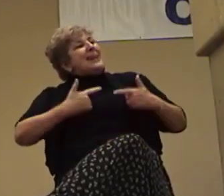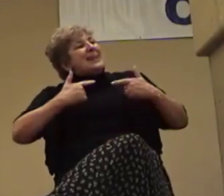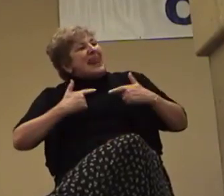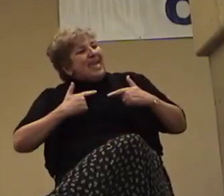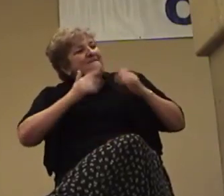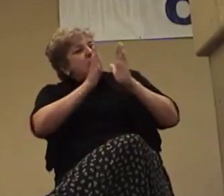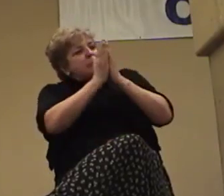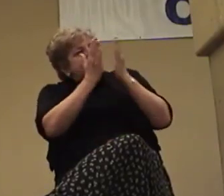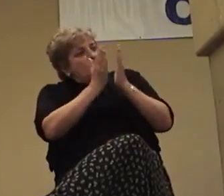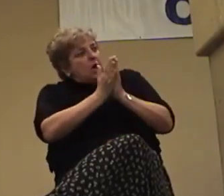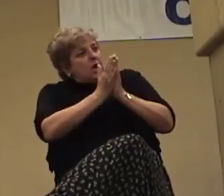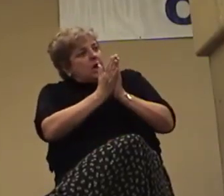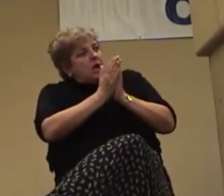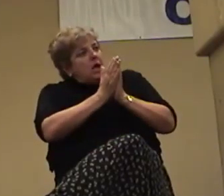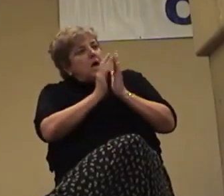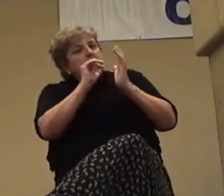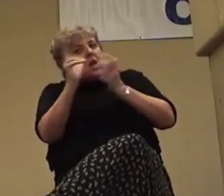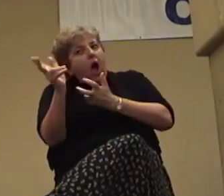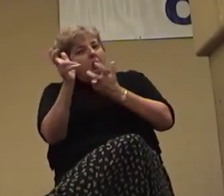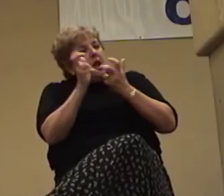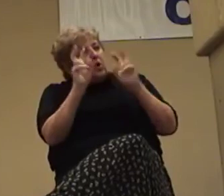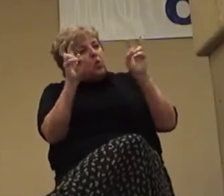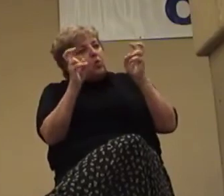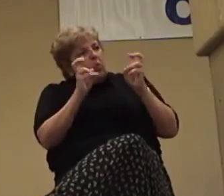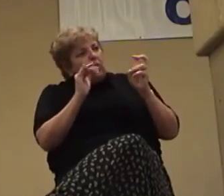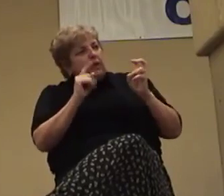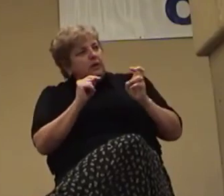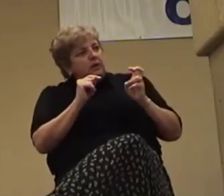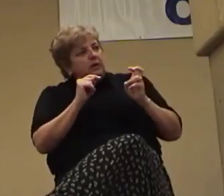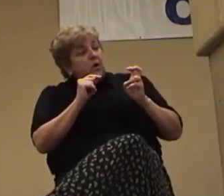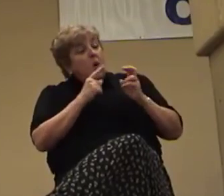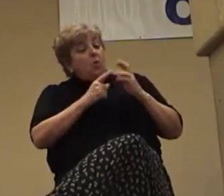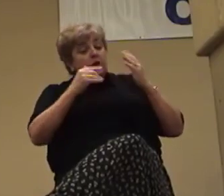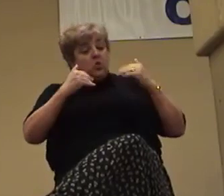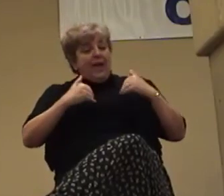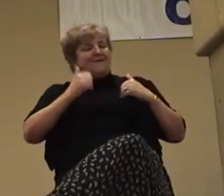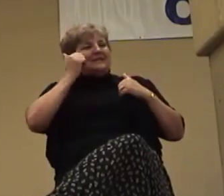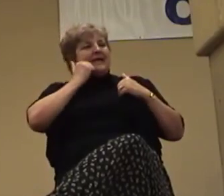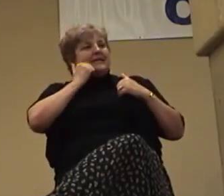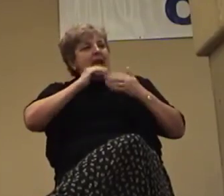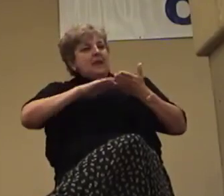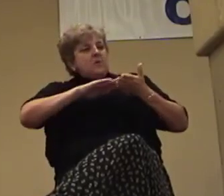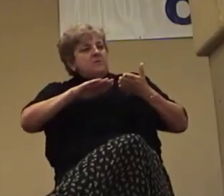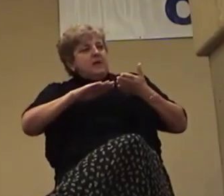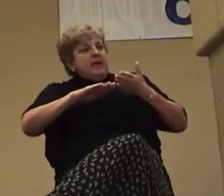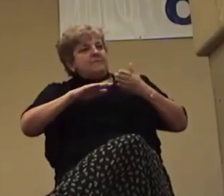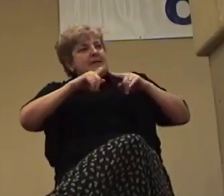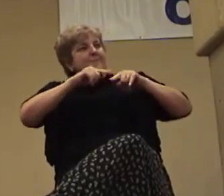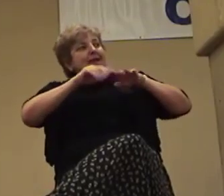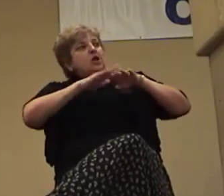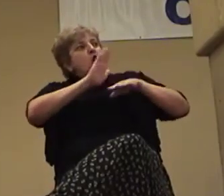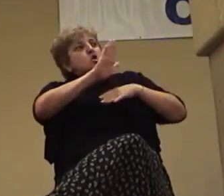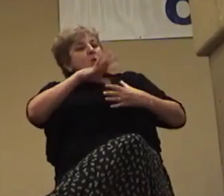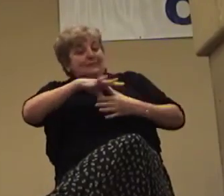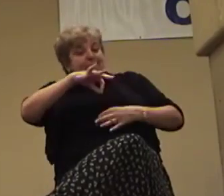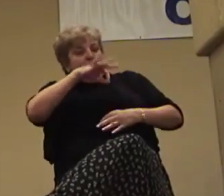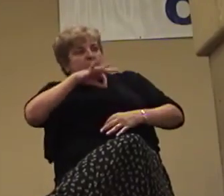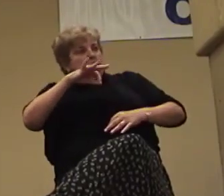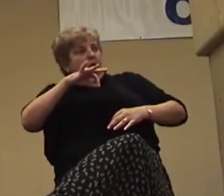what you have is a daily reprieve contingent on the maintenance of your spiritual condition. I had been